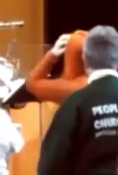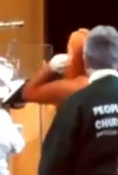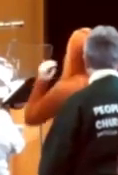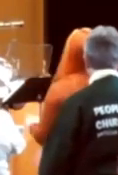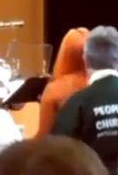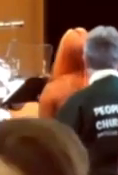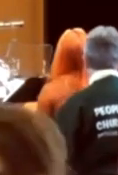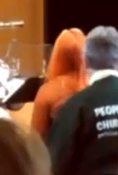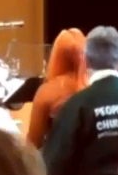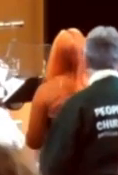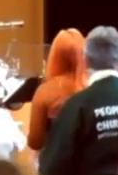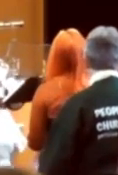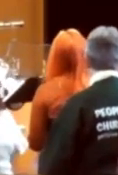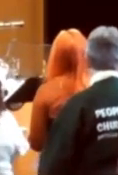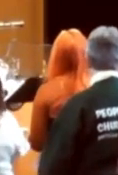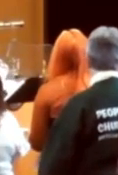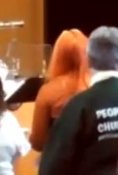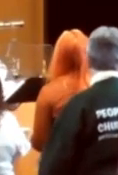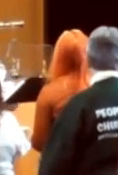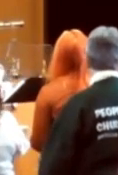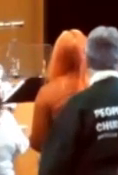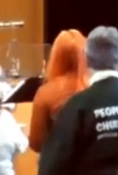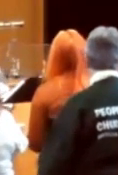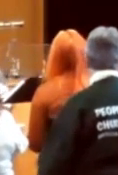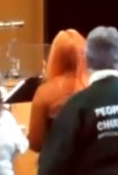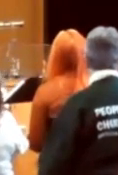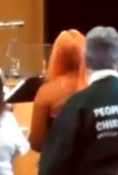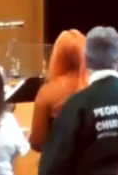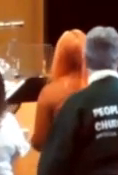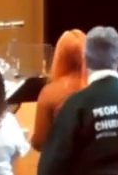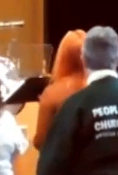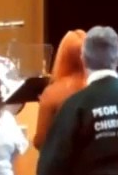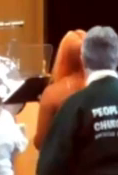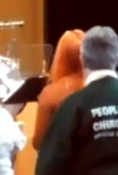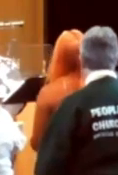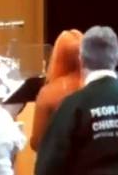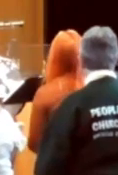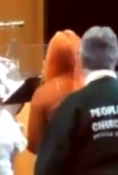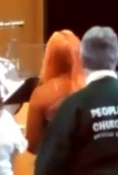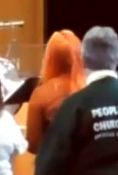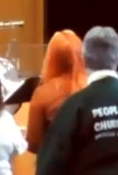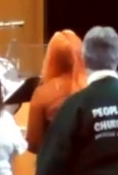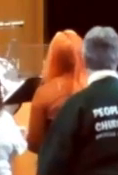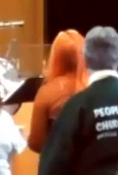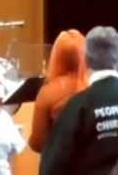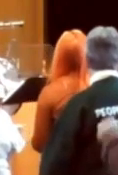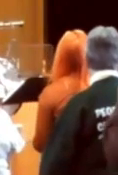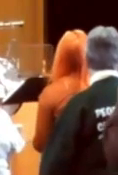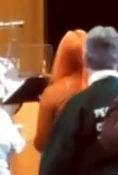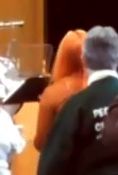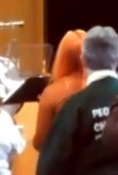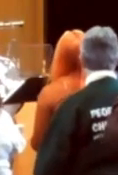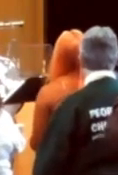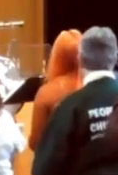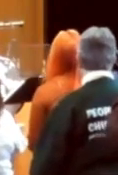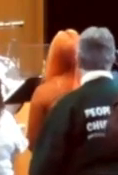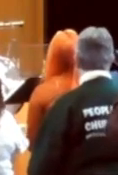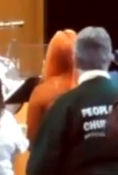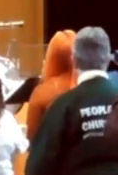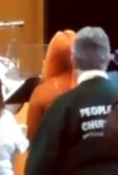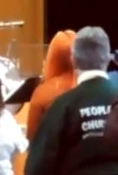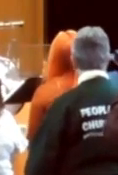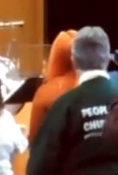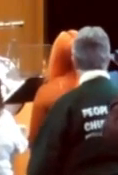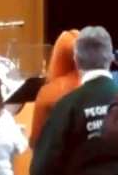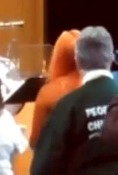There's a seed of hope in my soul, a little seed of hope in my soul.